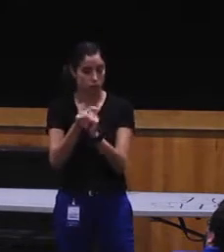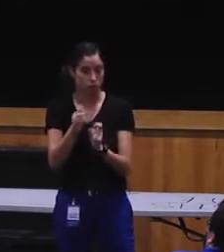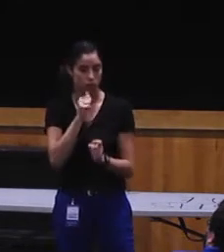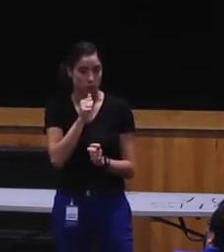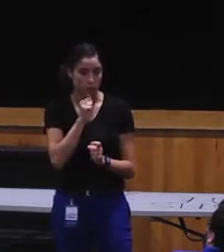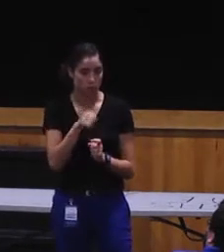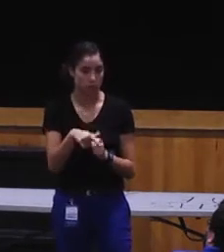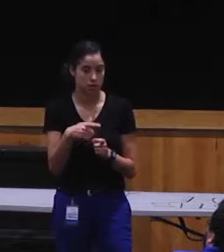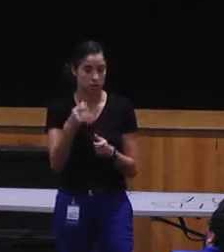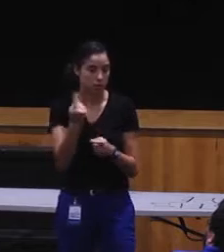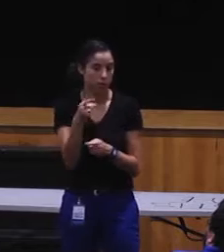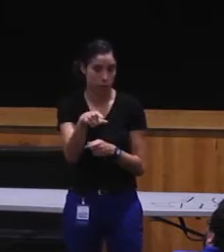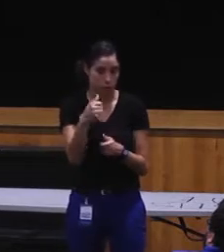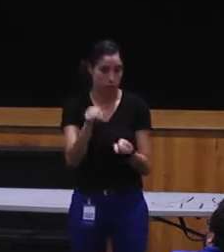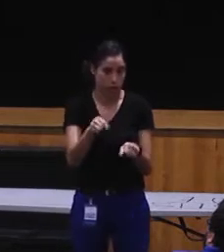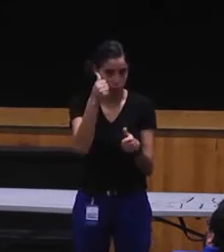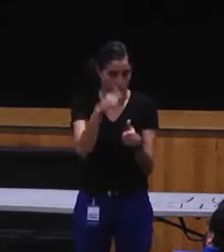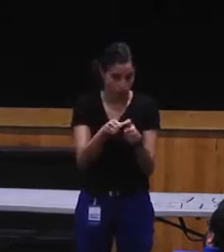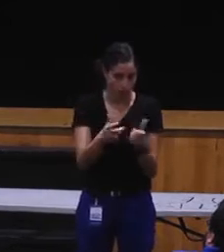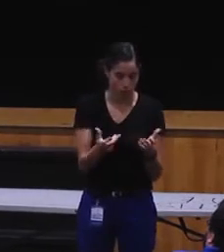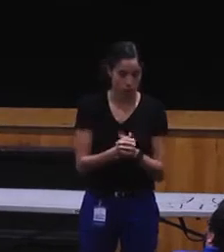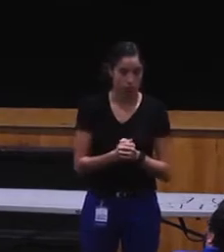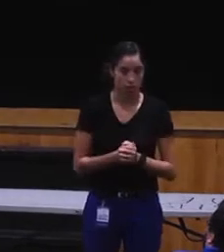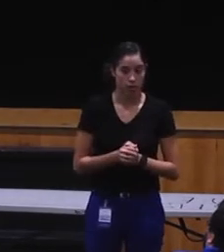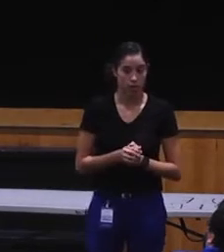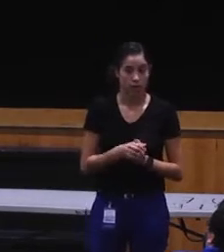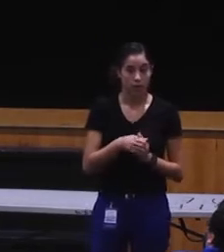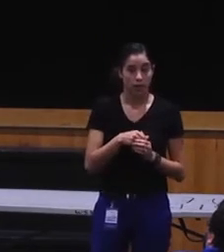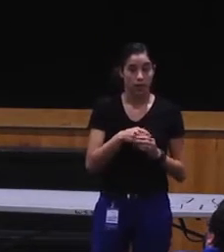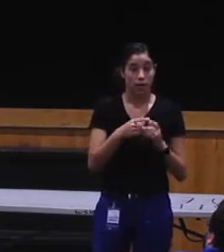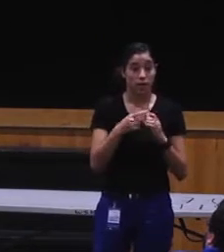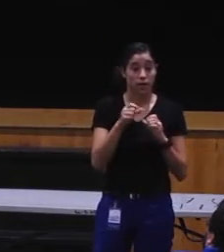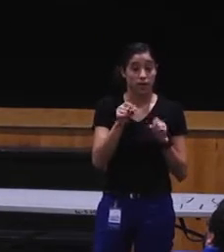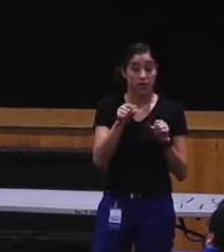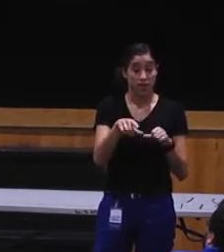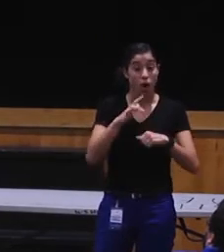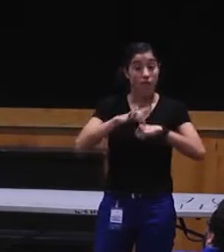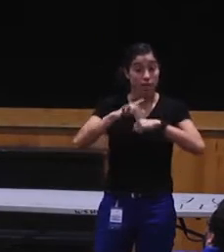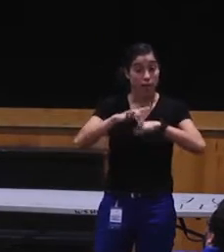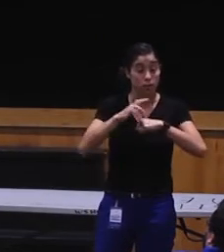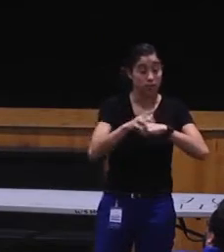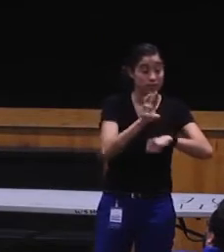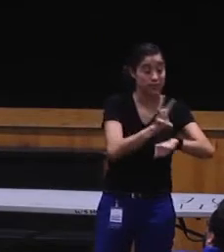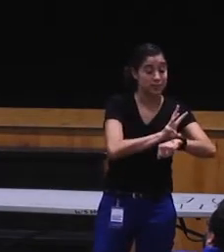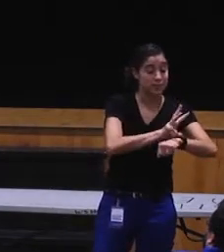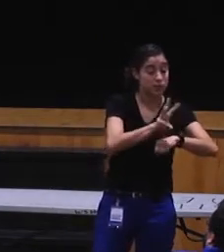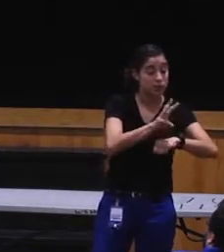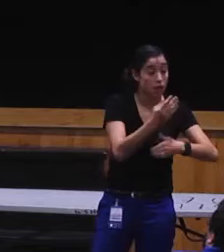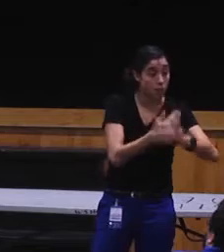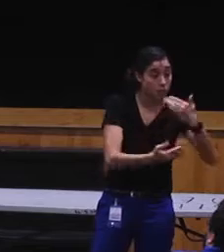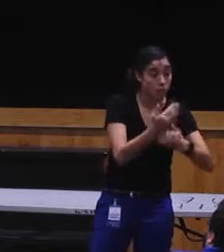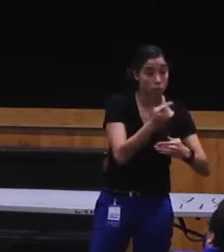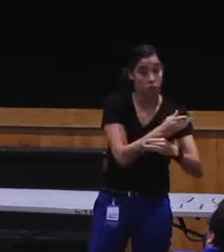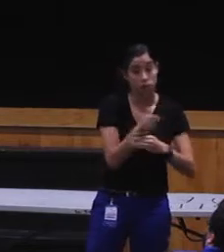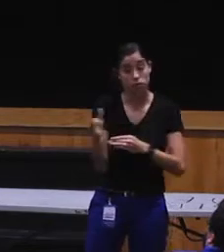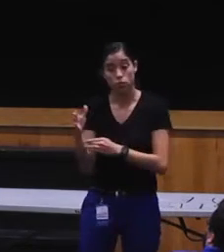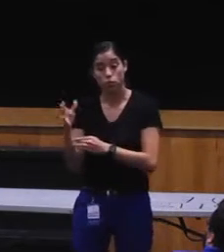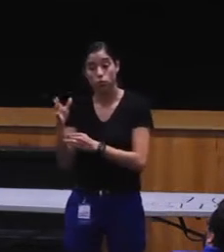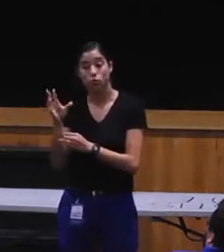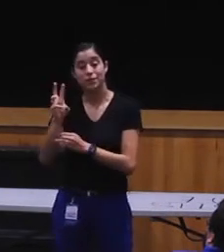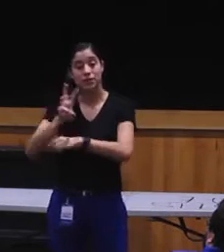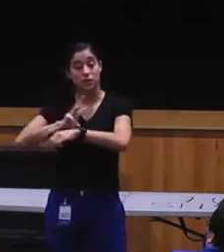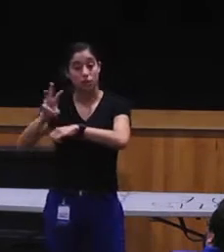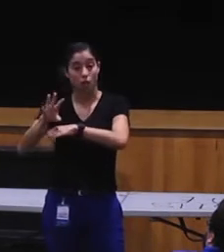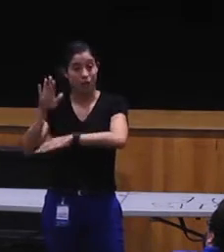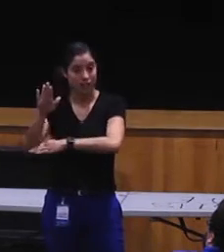that you're going to remember. They can do that from 6 o'clock in the morning until about 6 o'clock in the evening, Monday through Fridays. They're